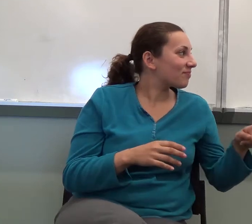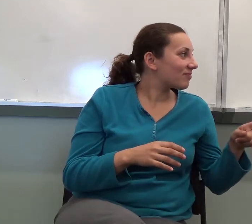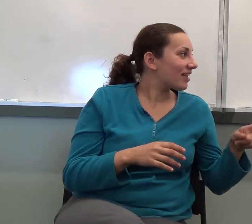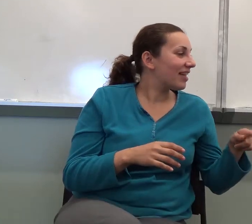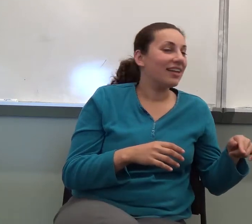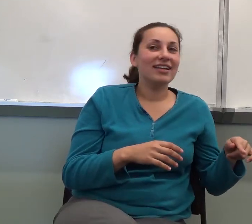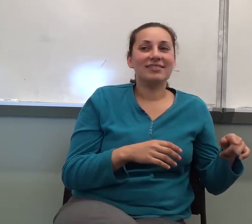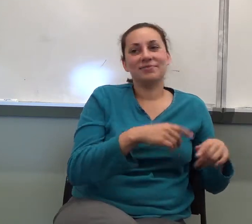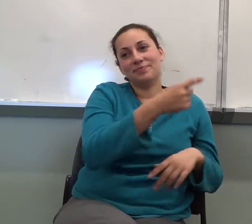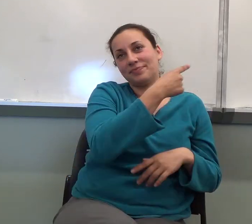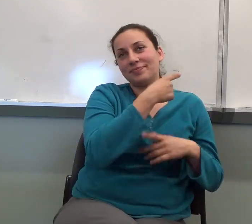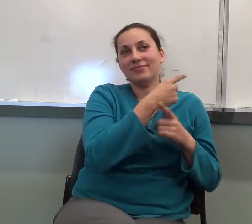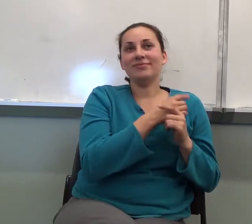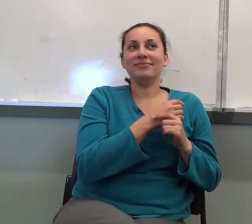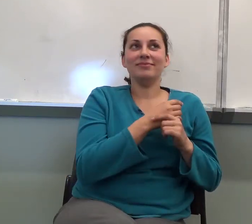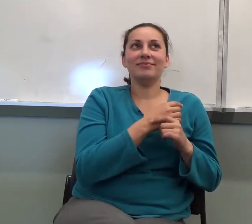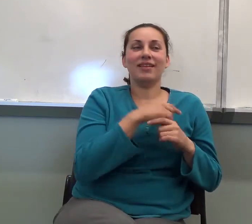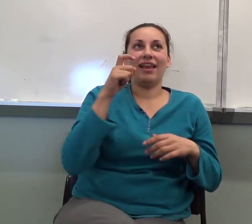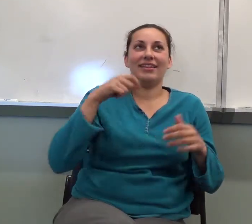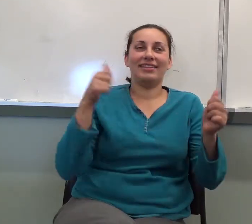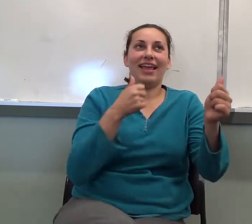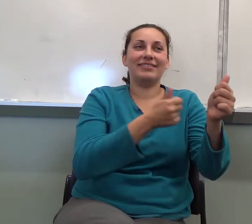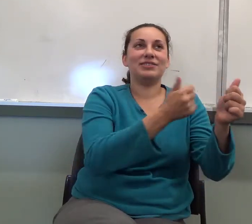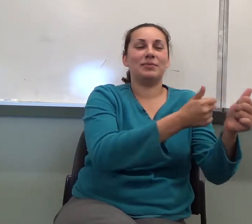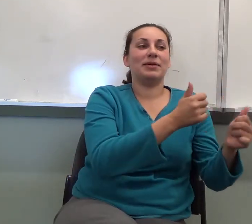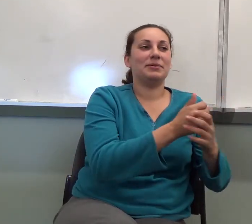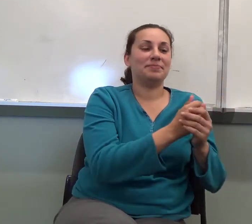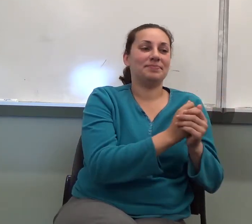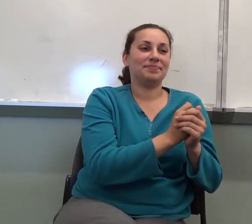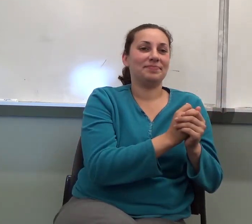3, and that turns out to be